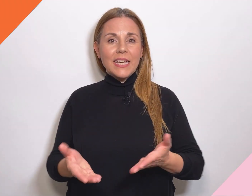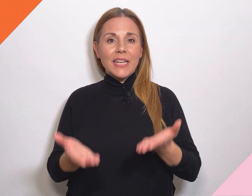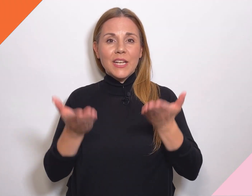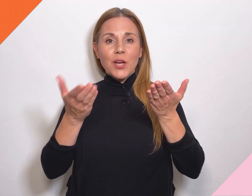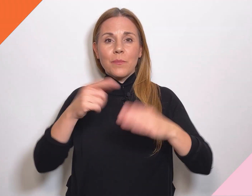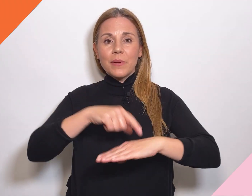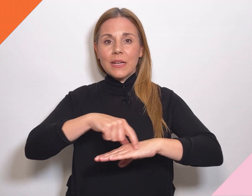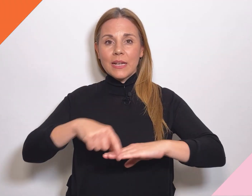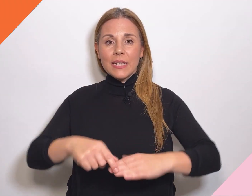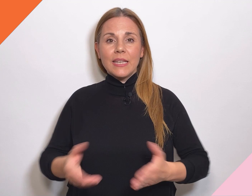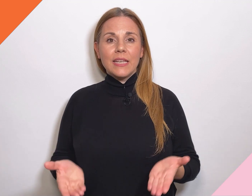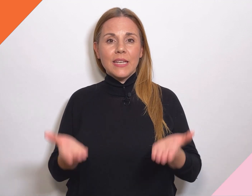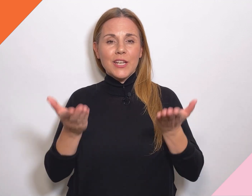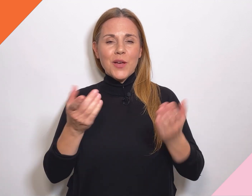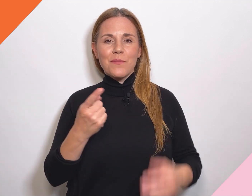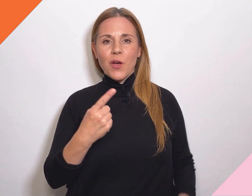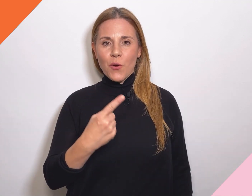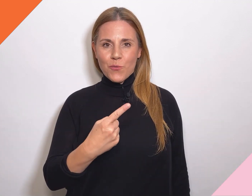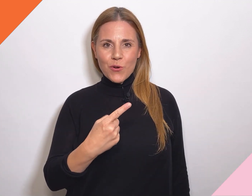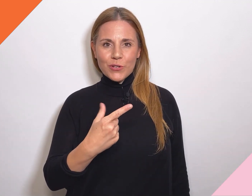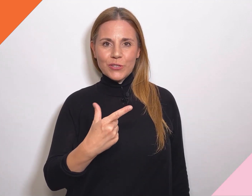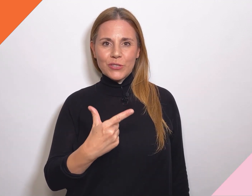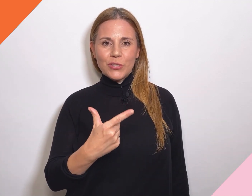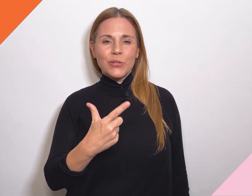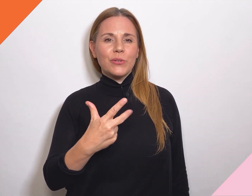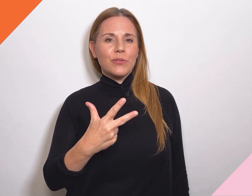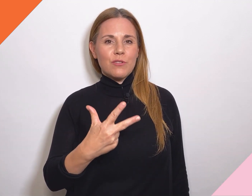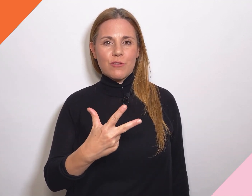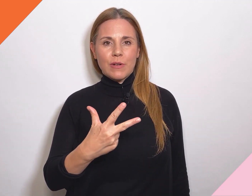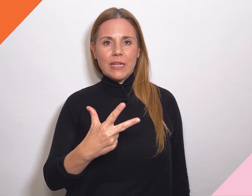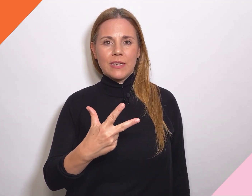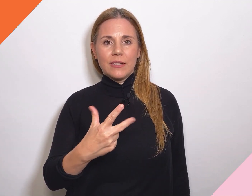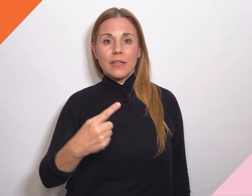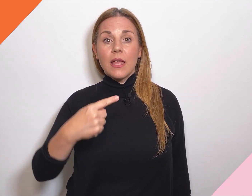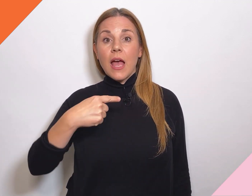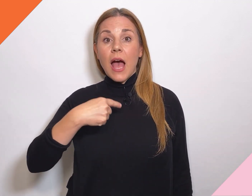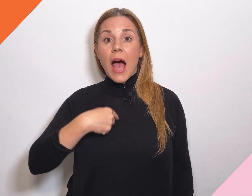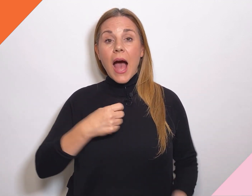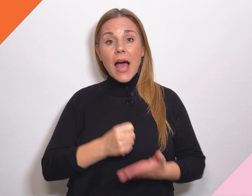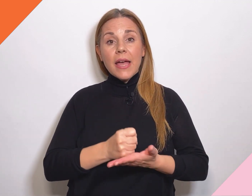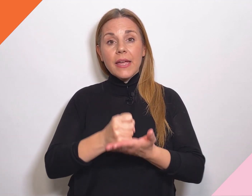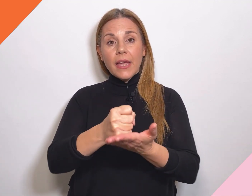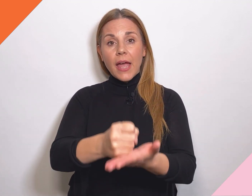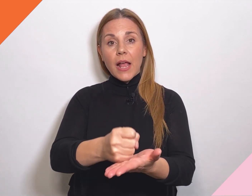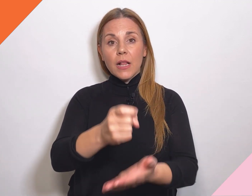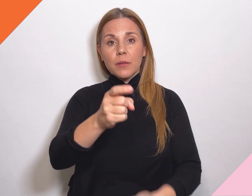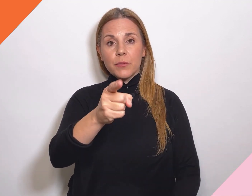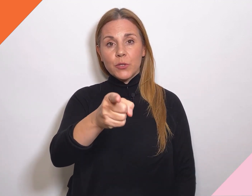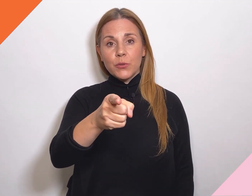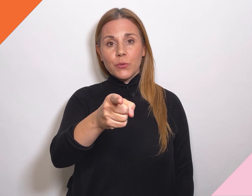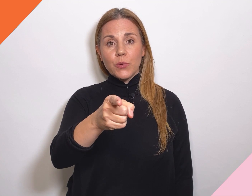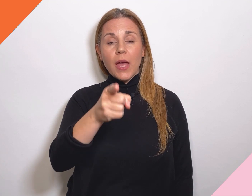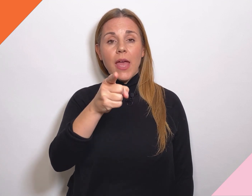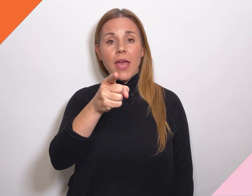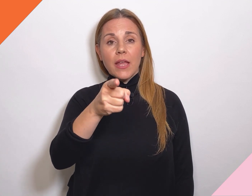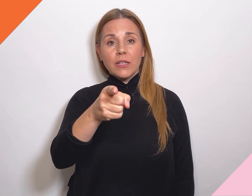Clean up, 1, 2, 3. I help you and